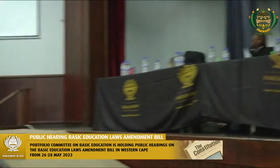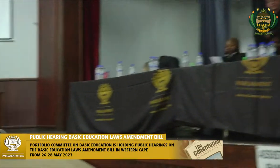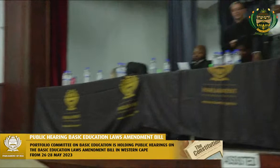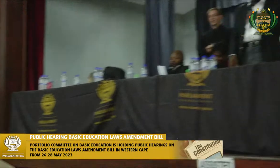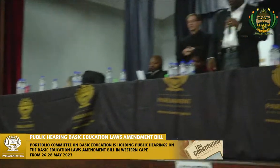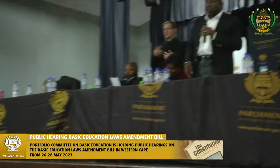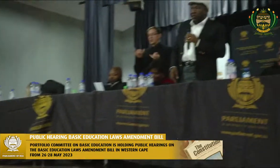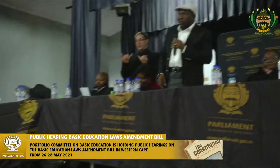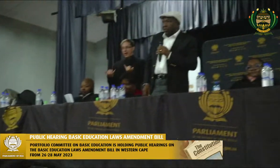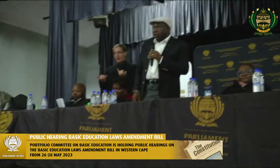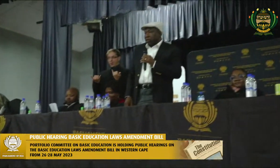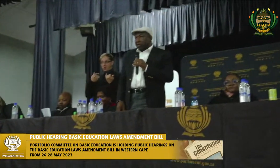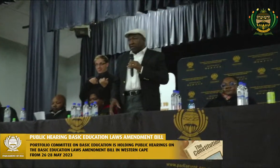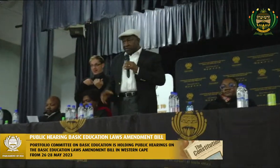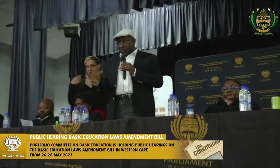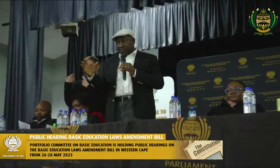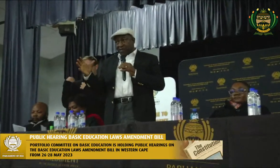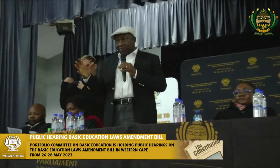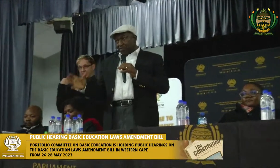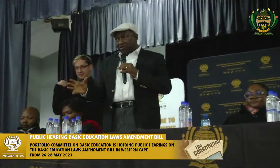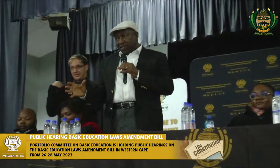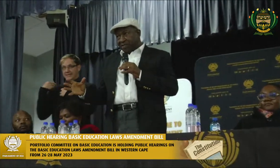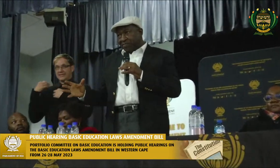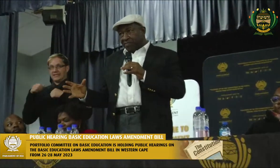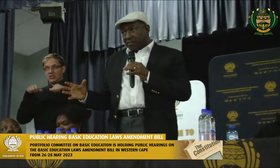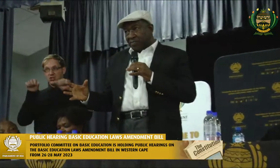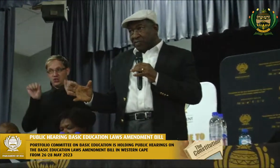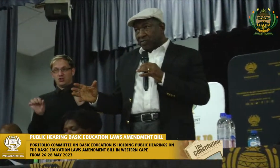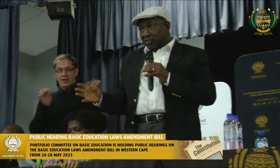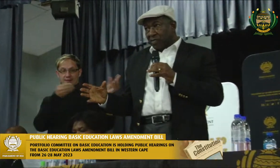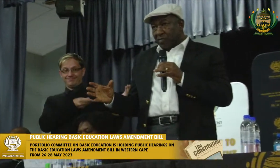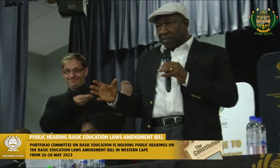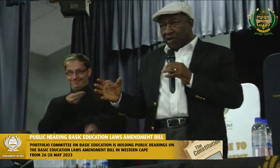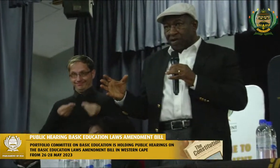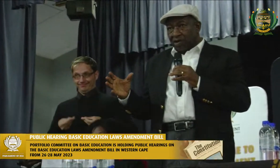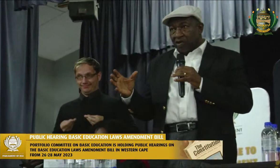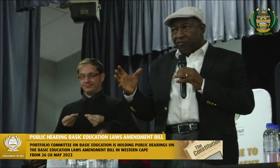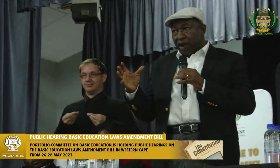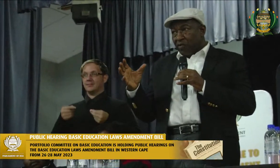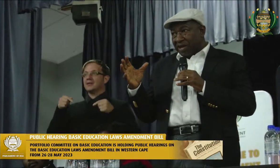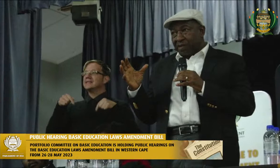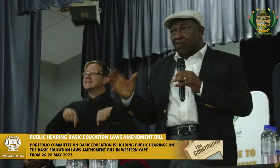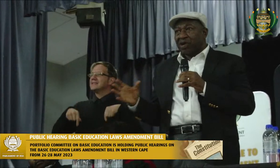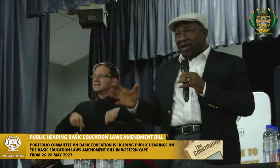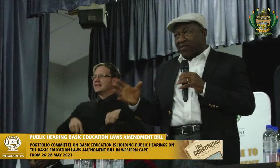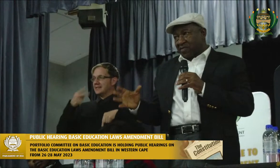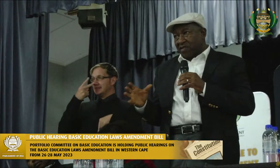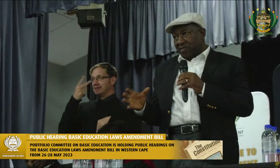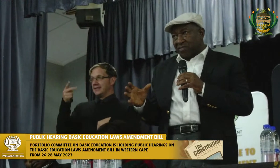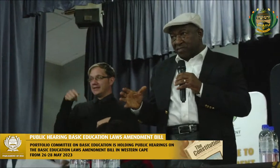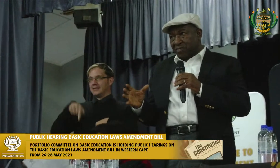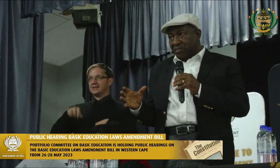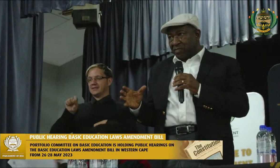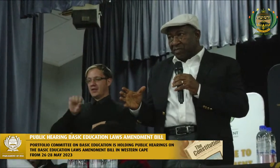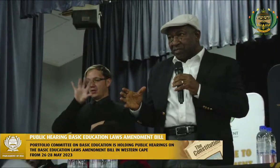the following. This is the beauty of our